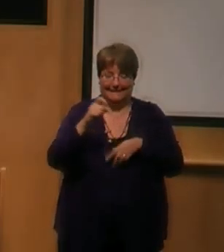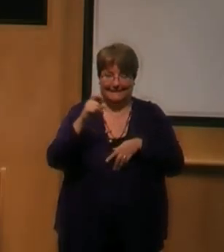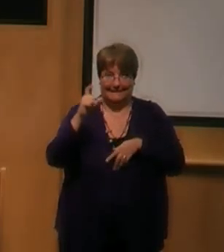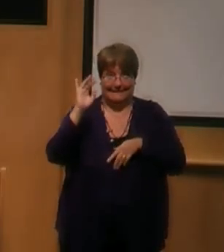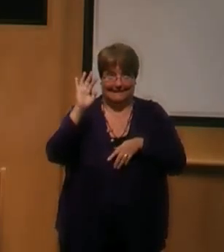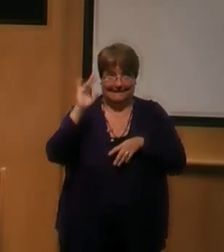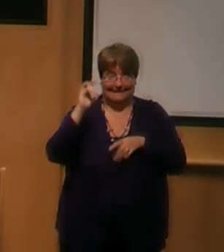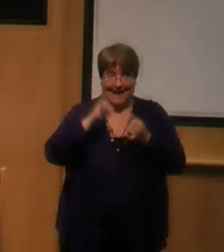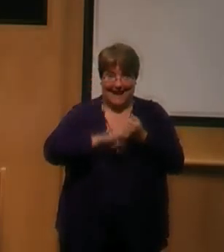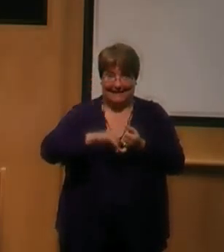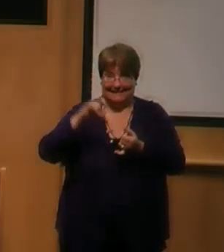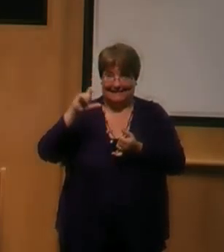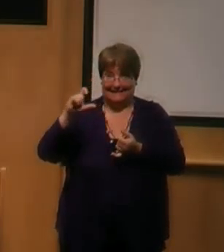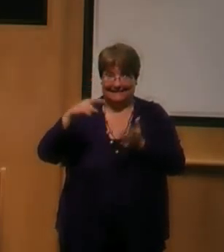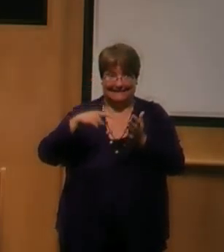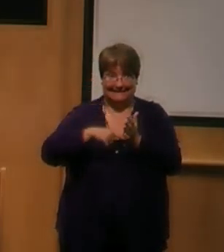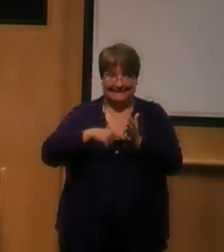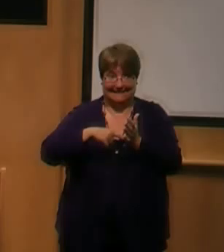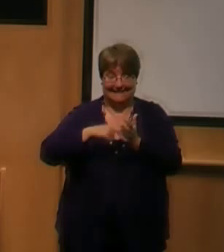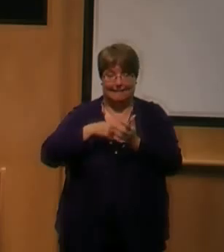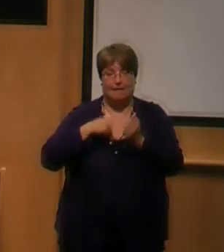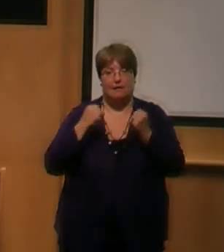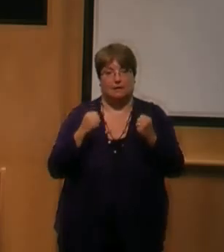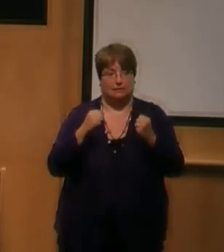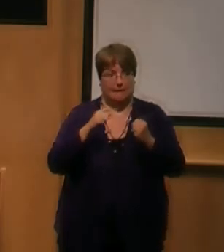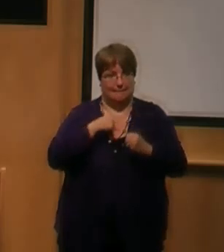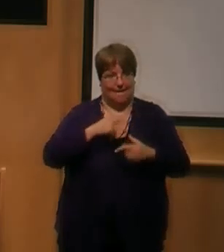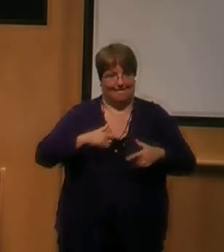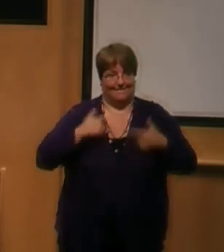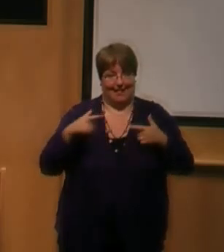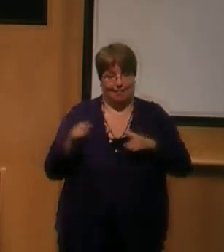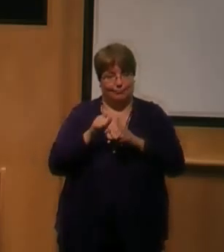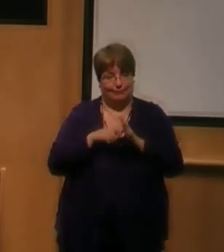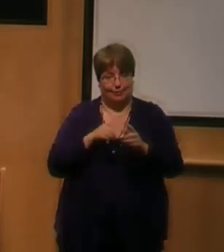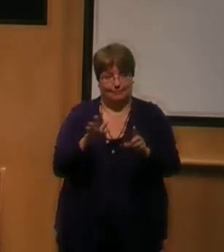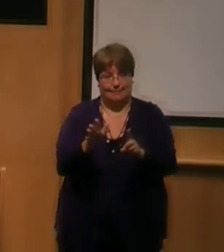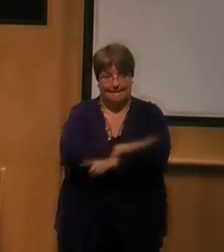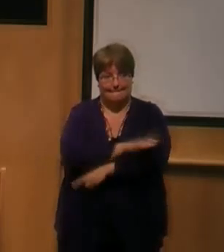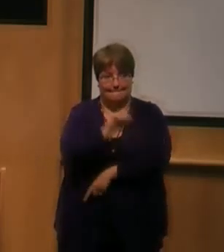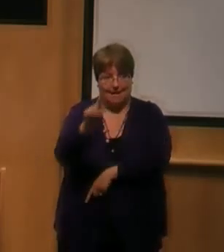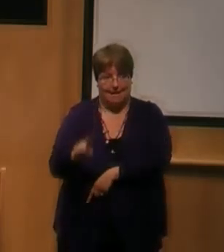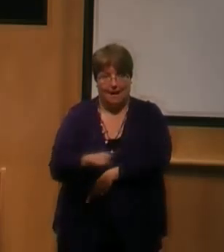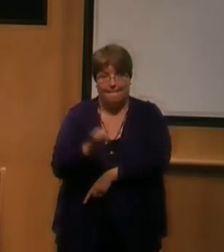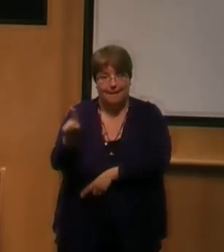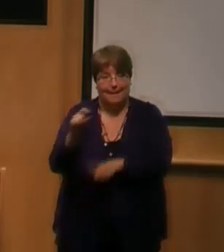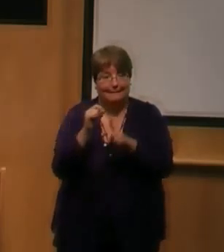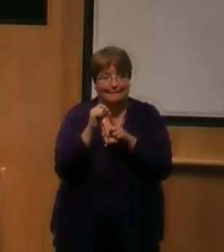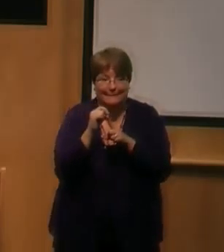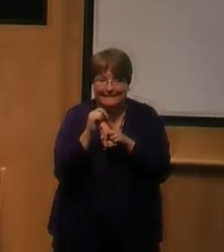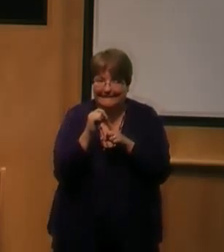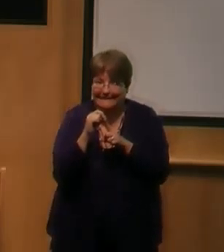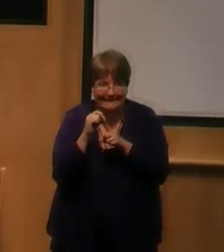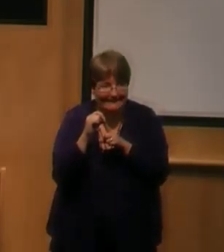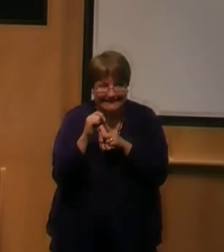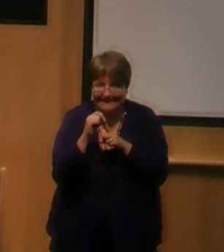And I'm delighted to say, I'm actually talking about the CST, because I think our project is very familiar. So maybe